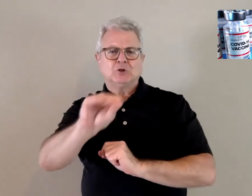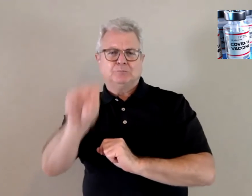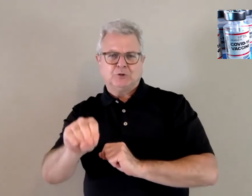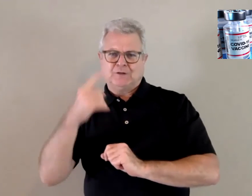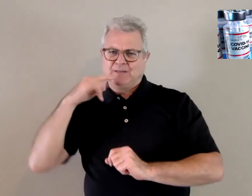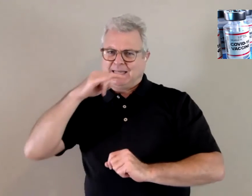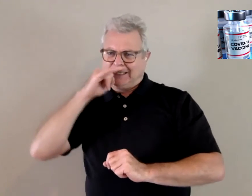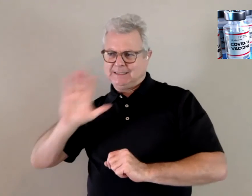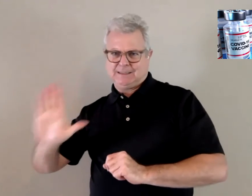to give to children.